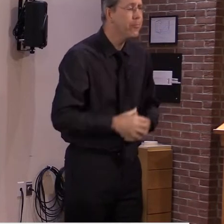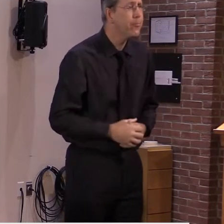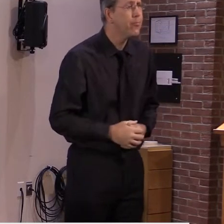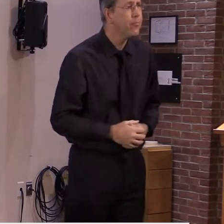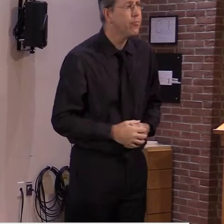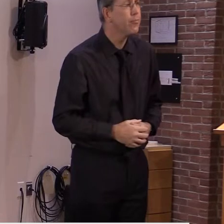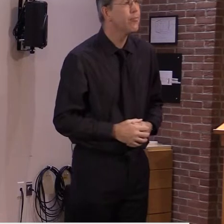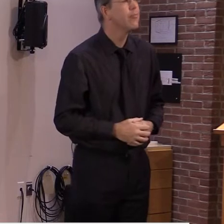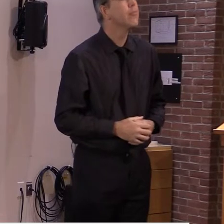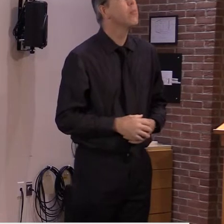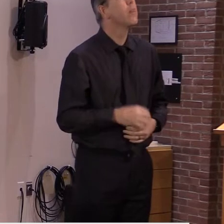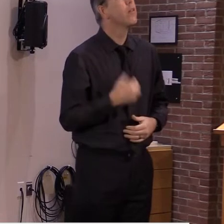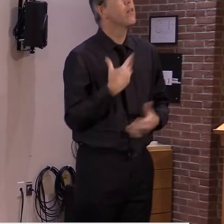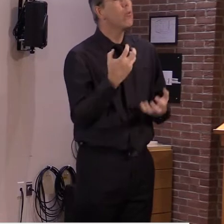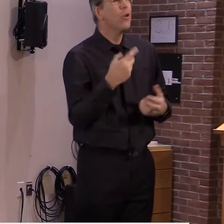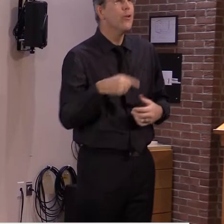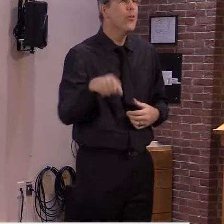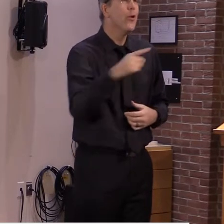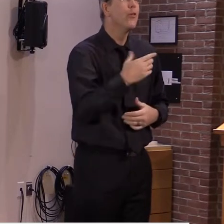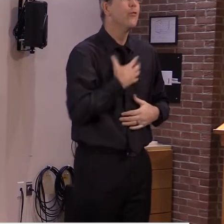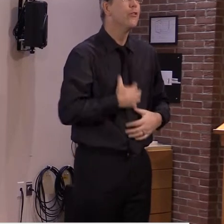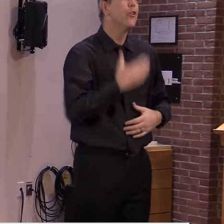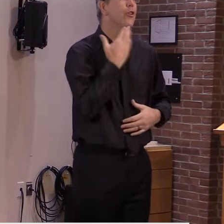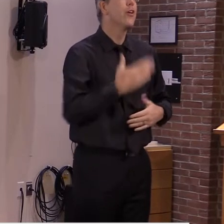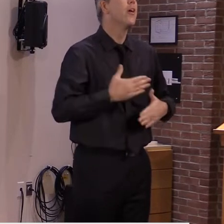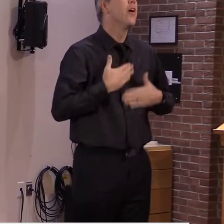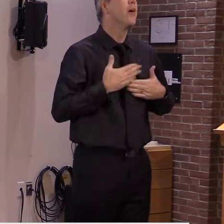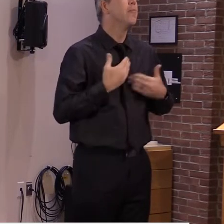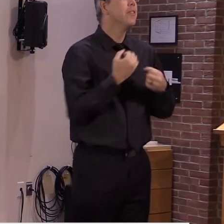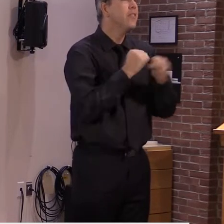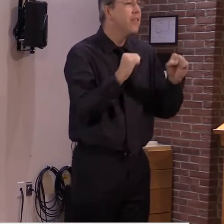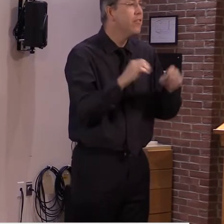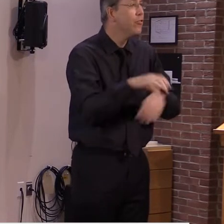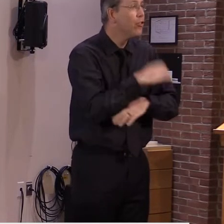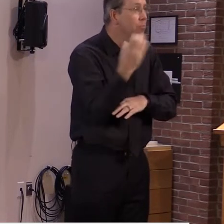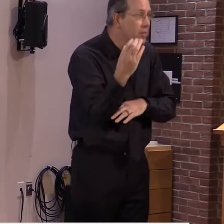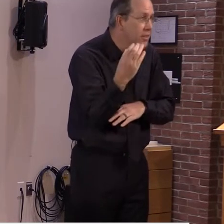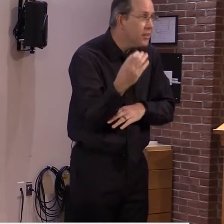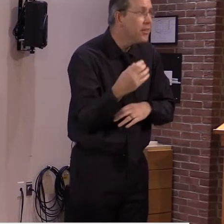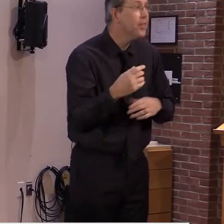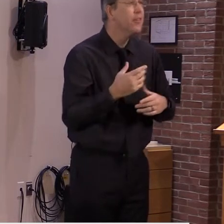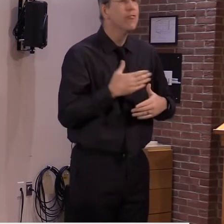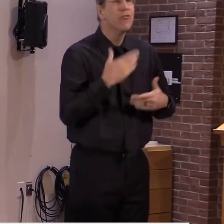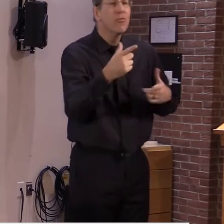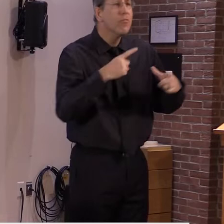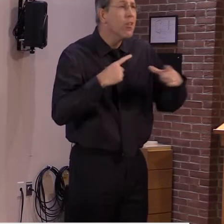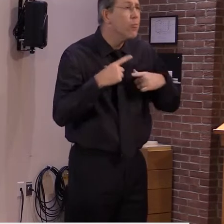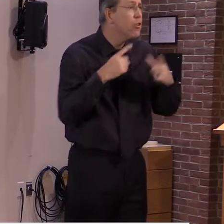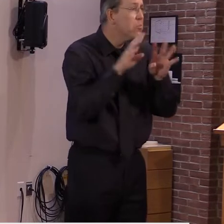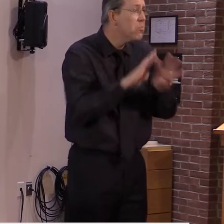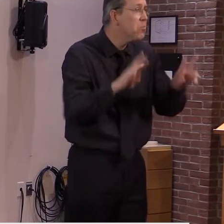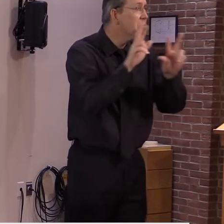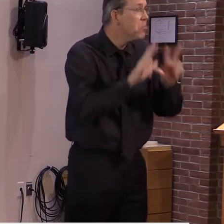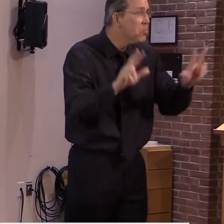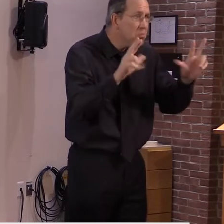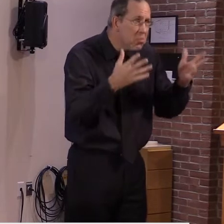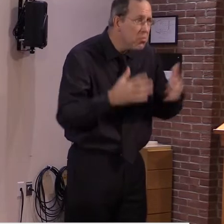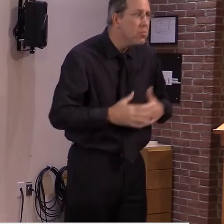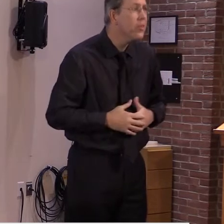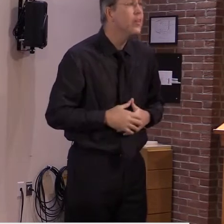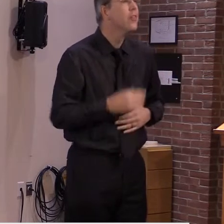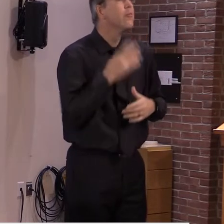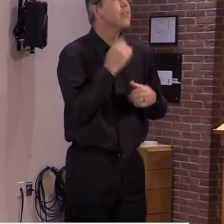a happy and safe Christmas. Please enjoy this time and do so safely, and know we'll be back together in